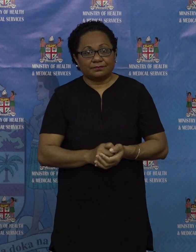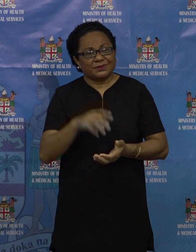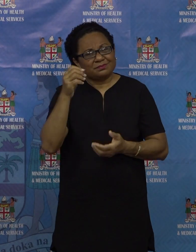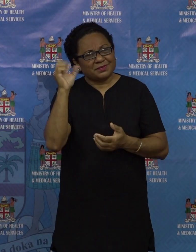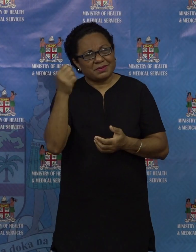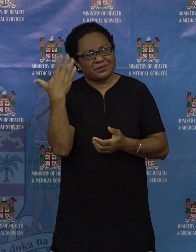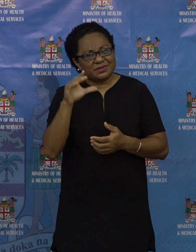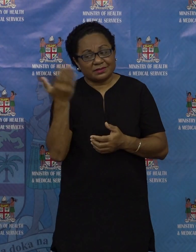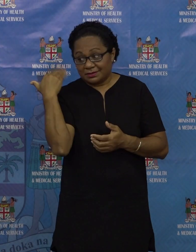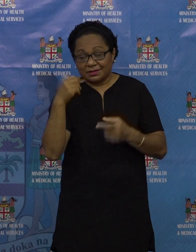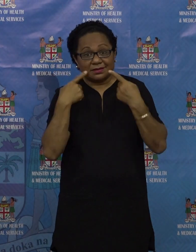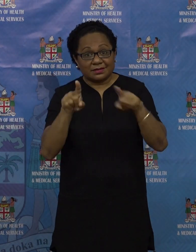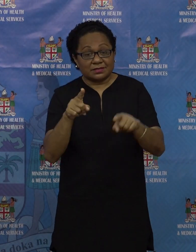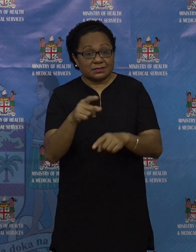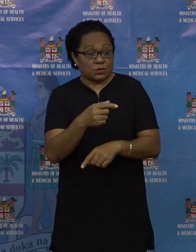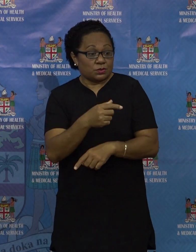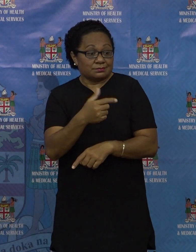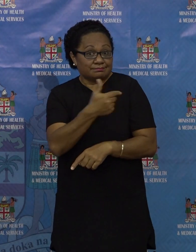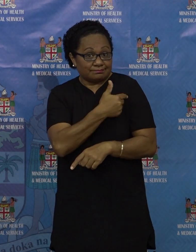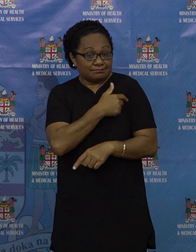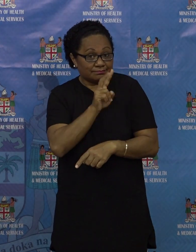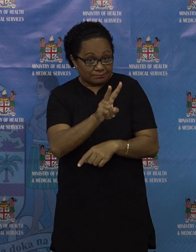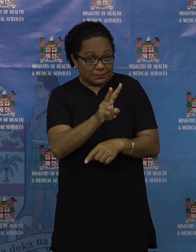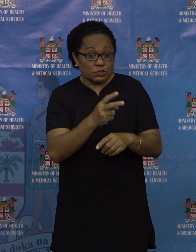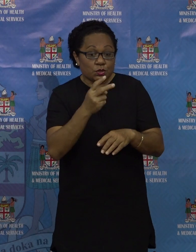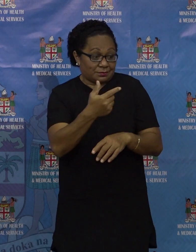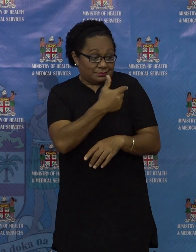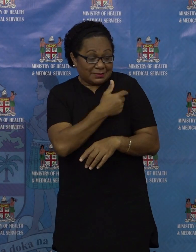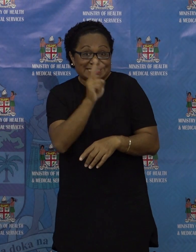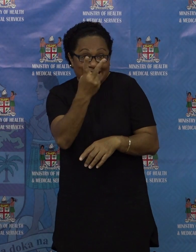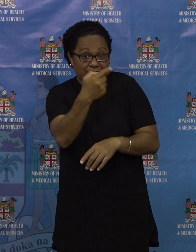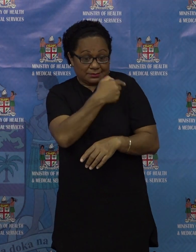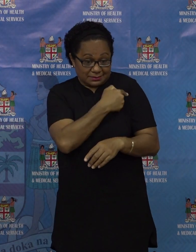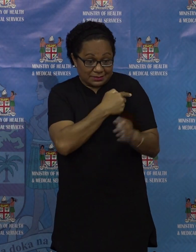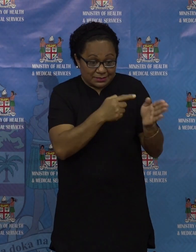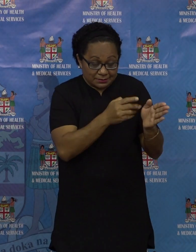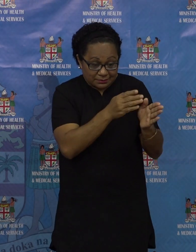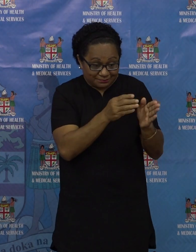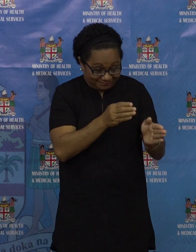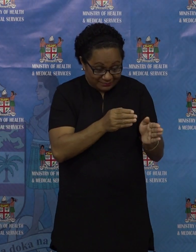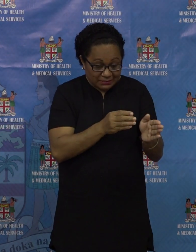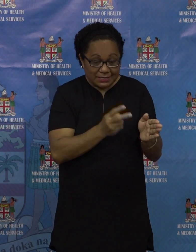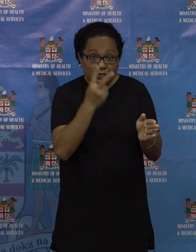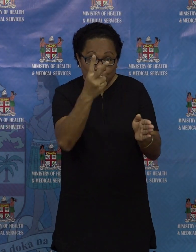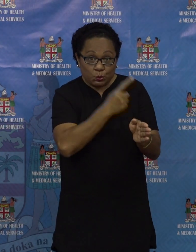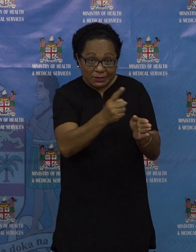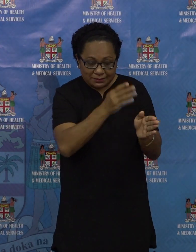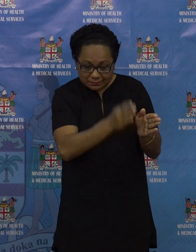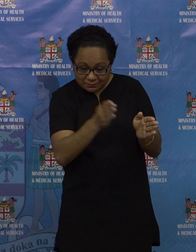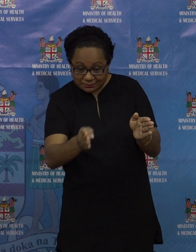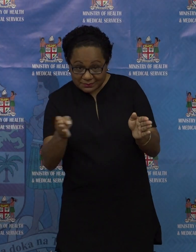vaccine and wait at least 2 weeks after the second dose is administered to be considered fully